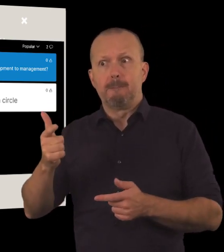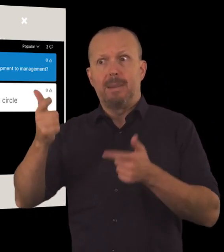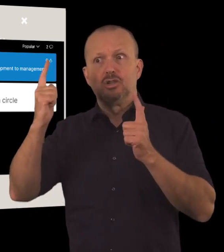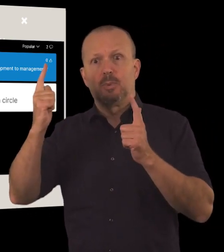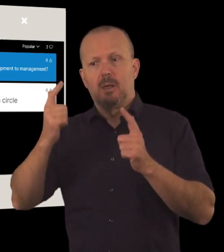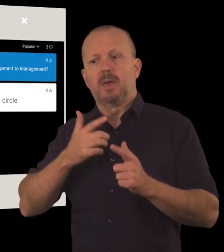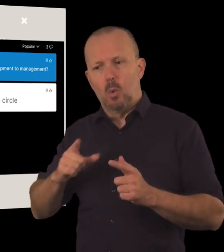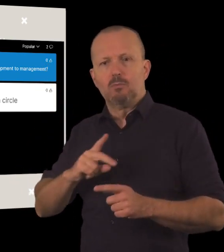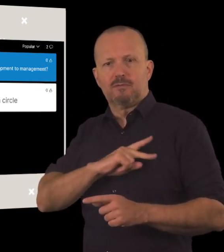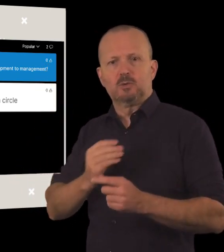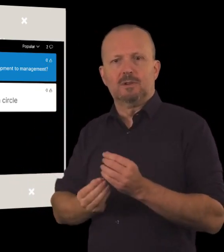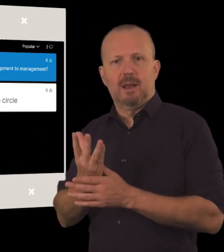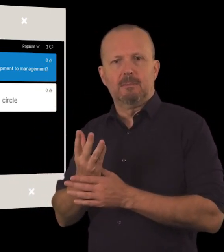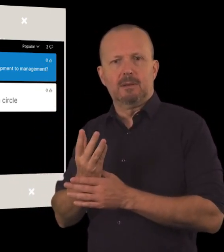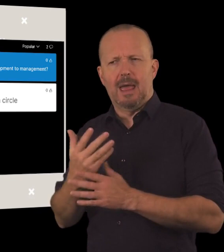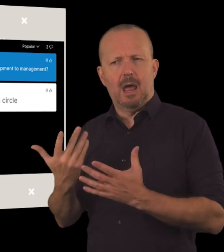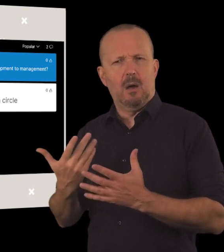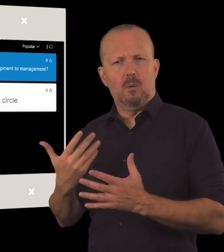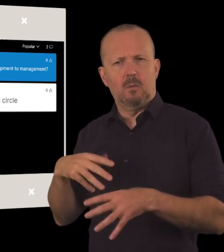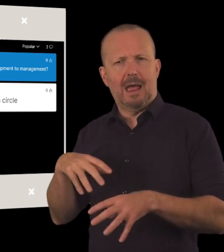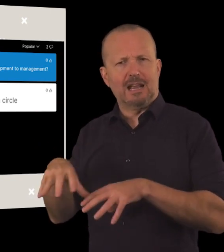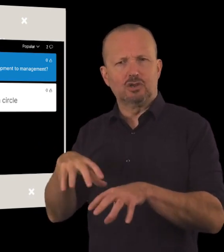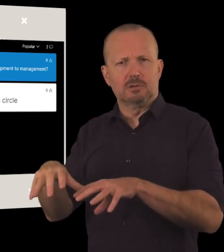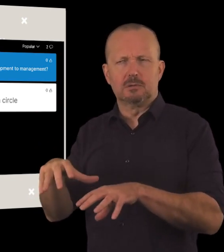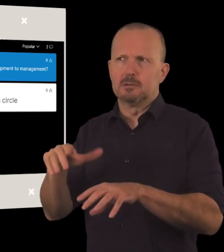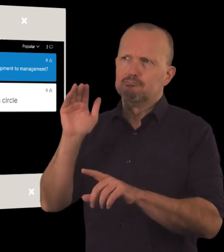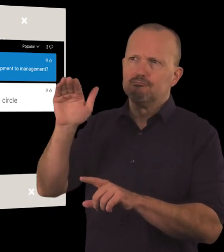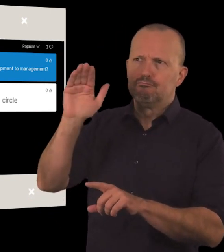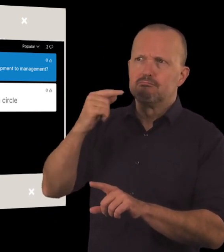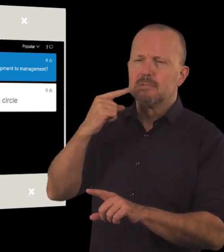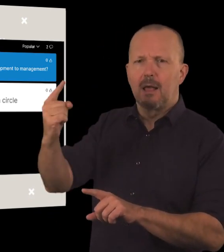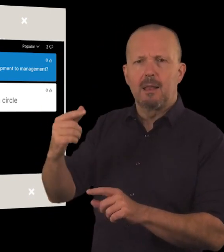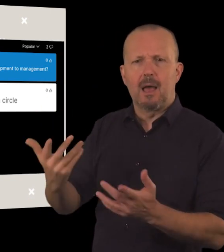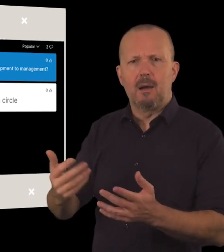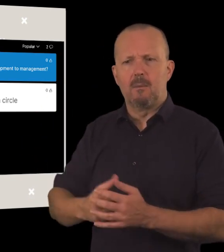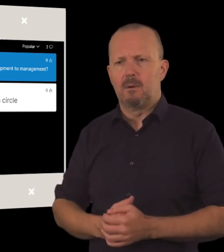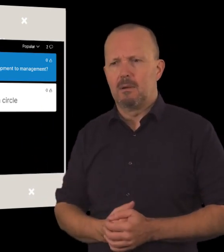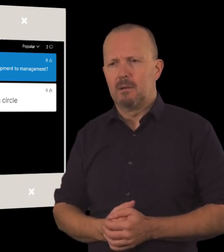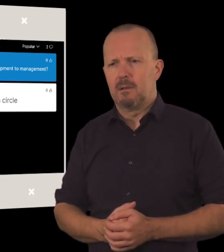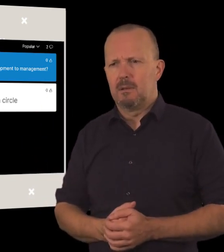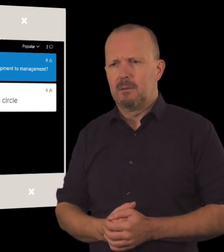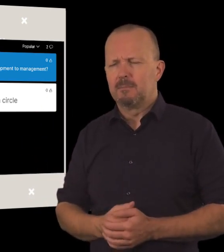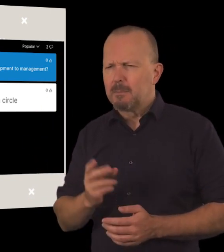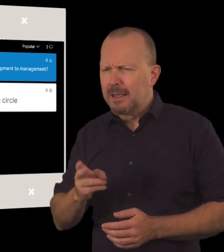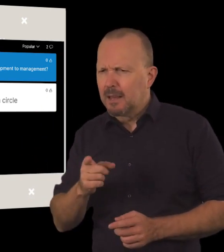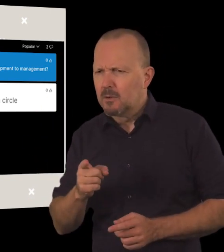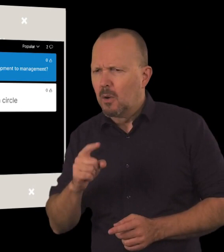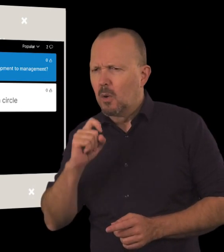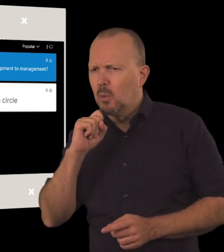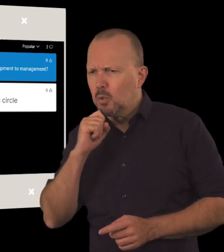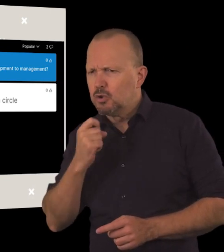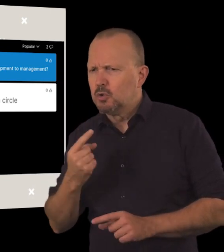Would you suggest art workers to suggest professional development to management? If you feel that